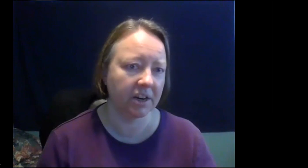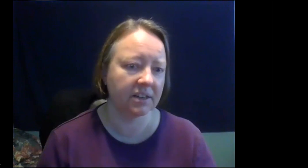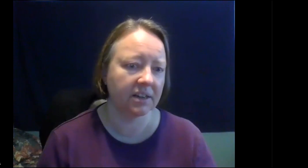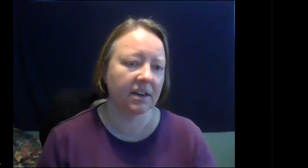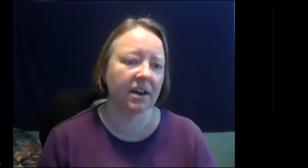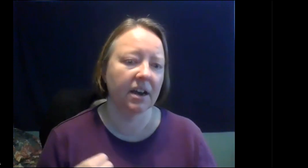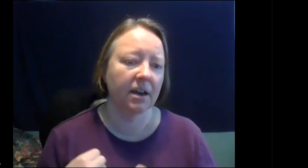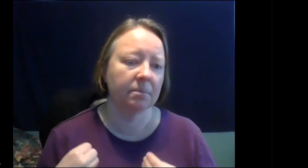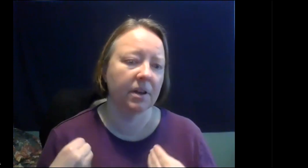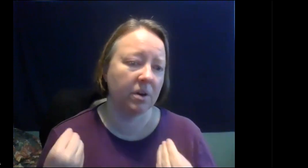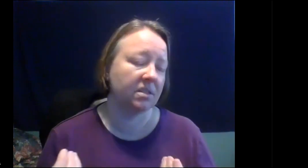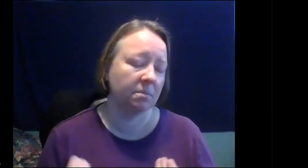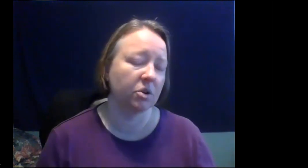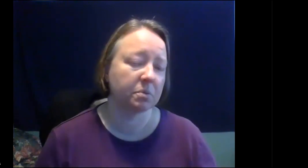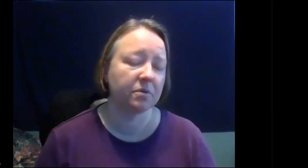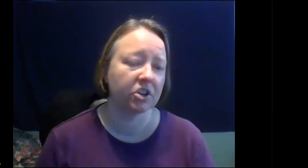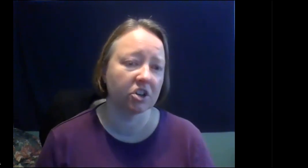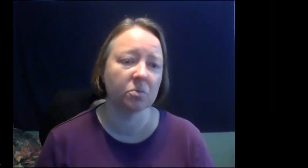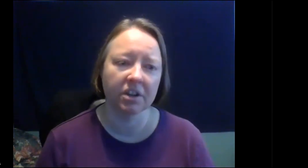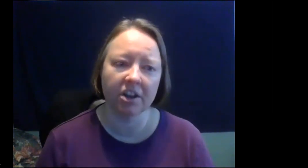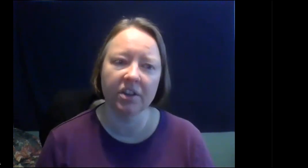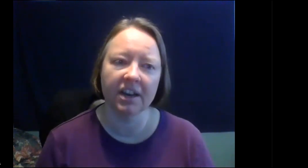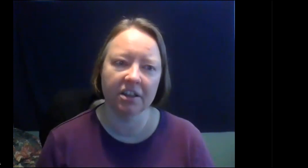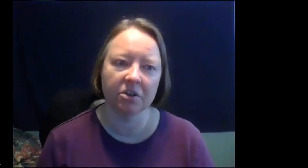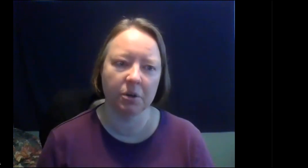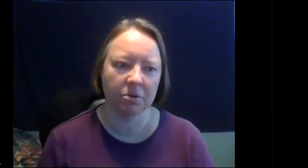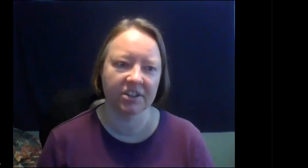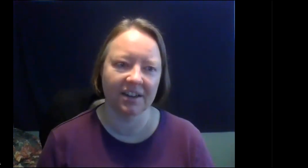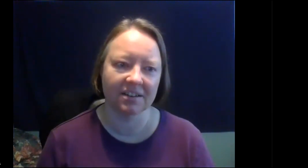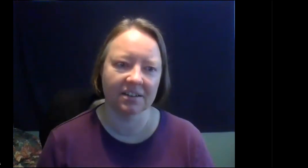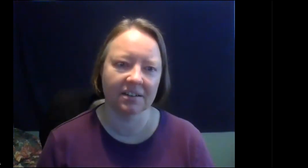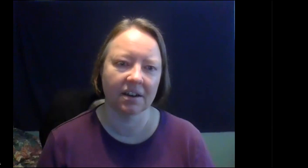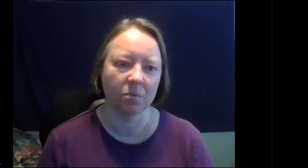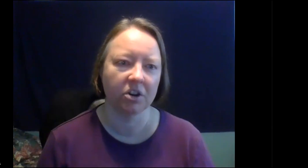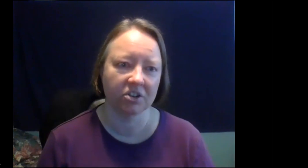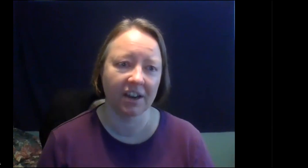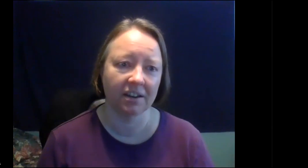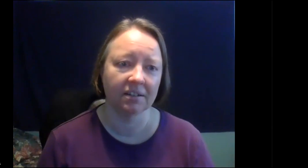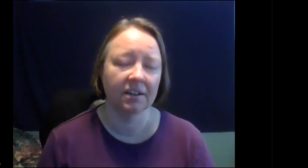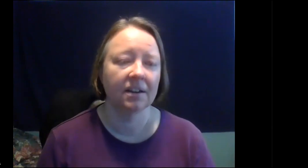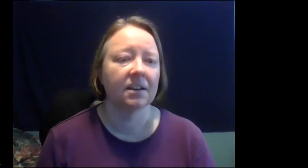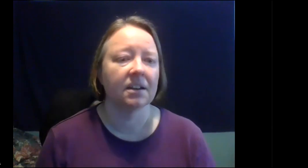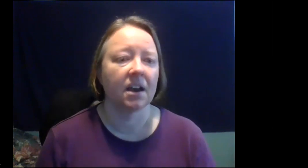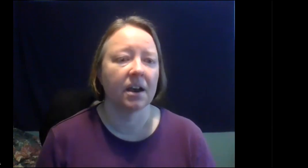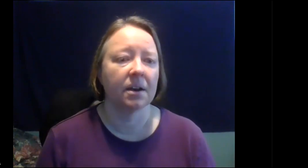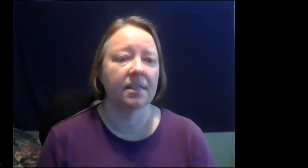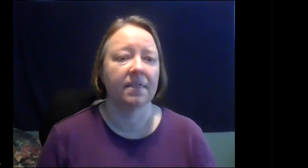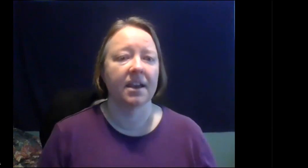read, and with the most proficient really only getting 30% of what you're saying. And